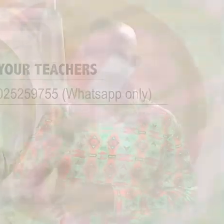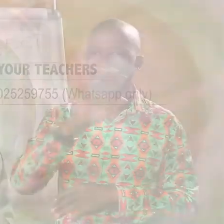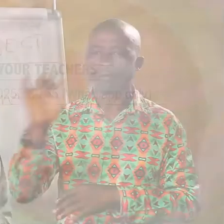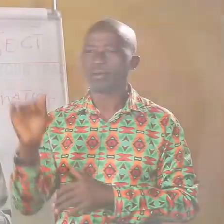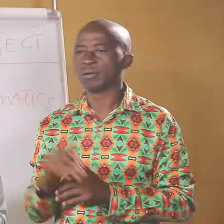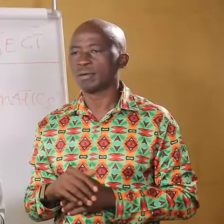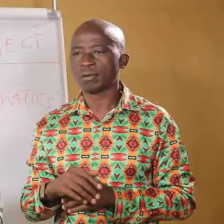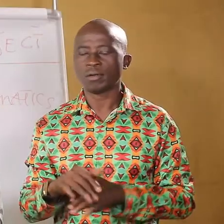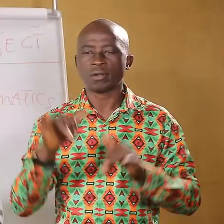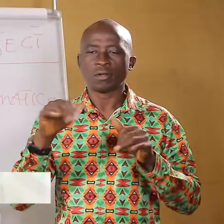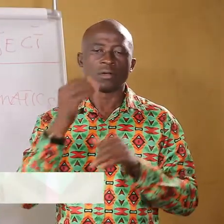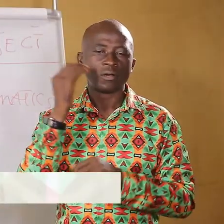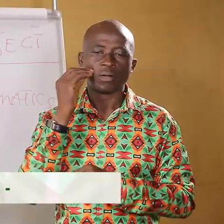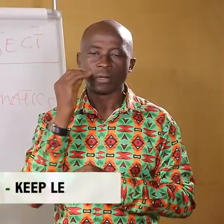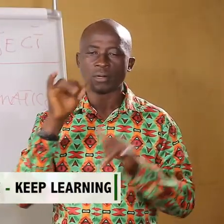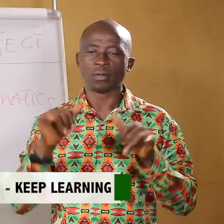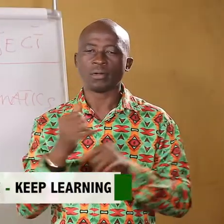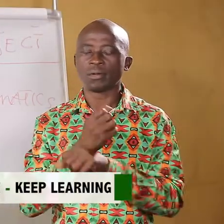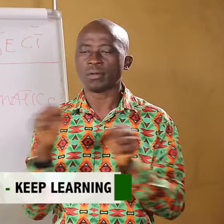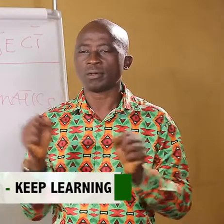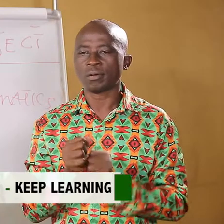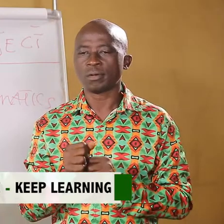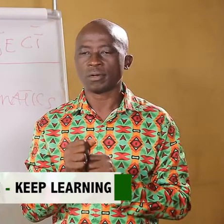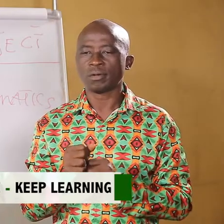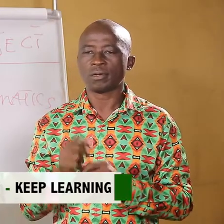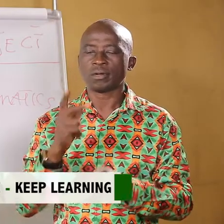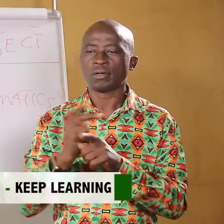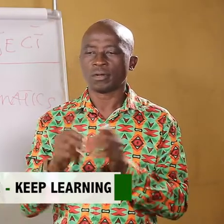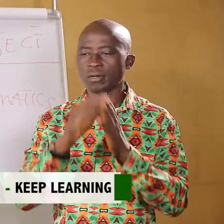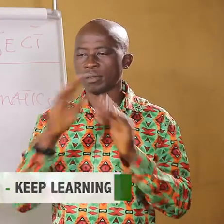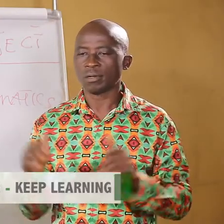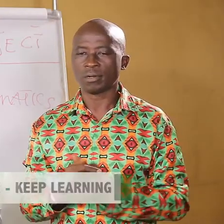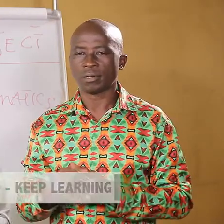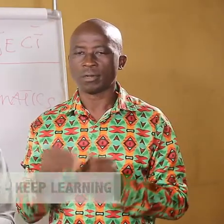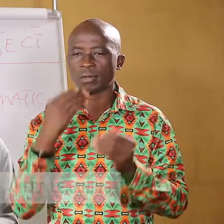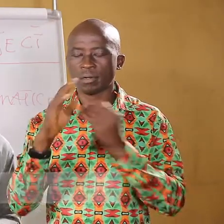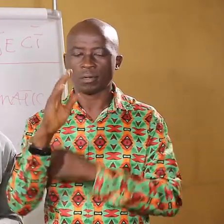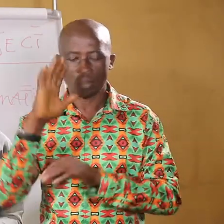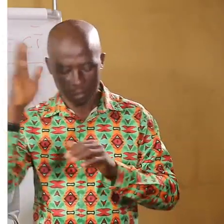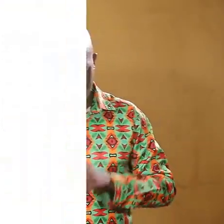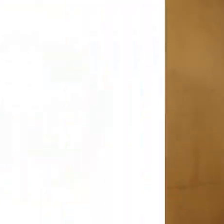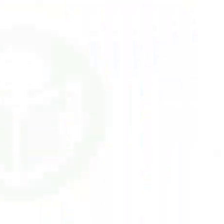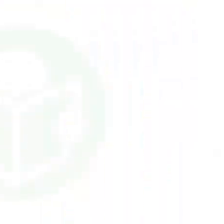9755. Stay home, stay safe, keep learning. God bless you.